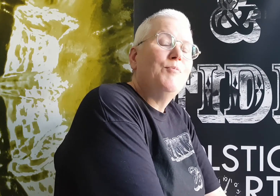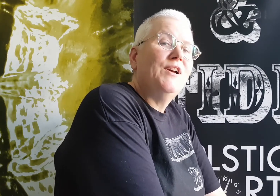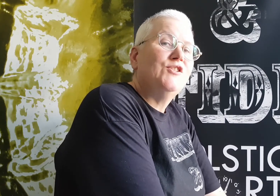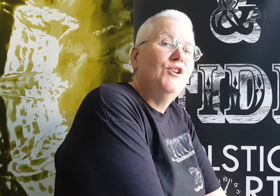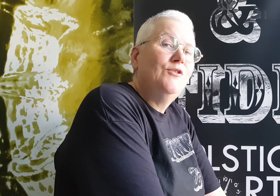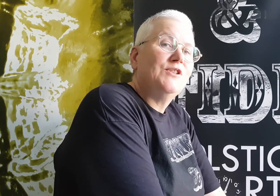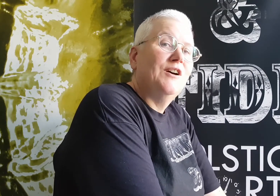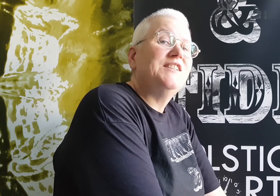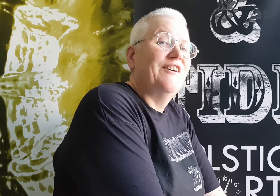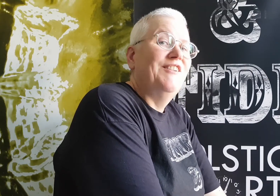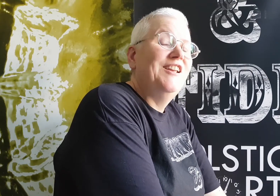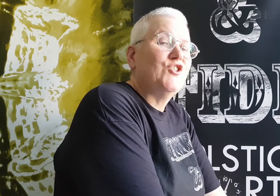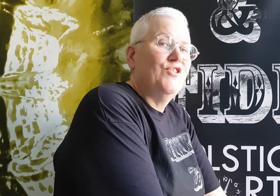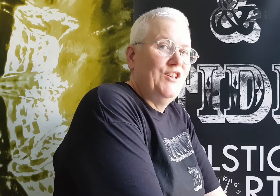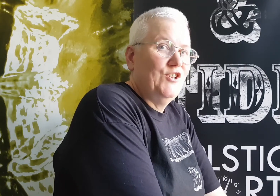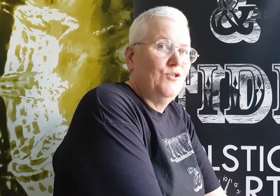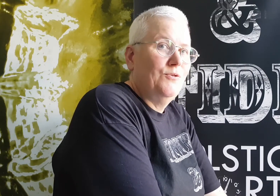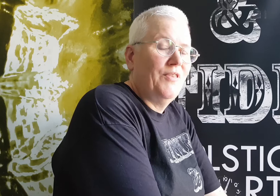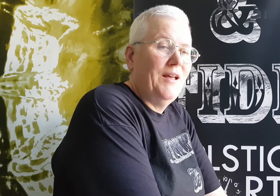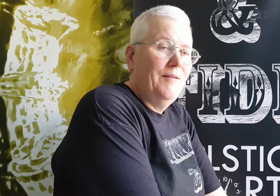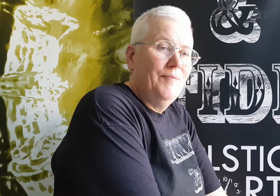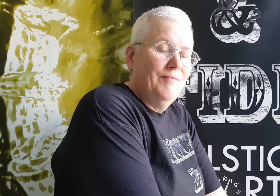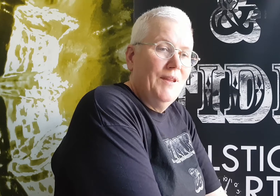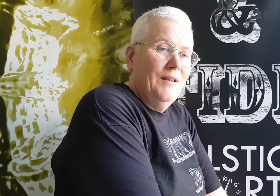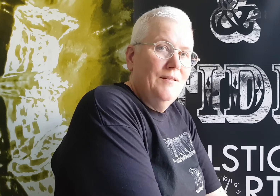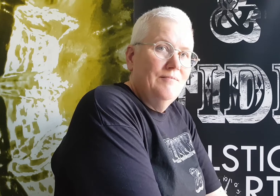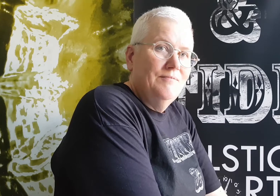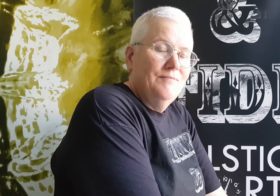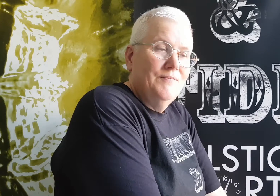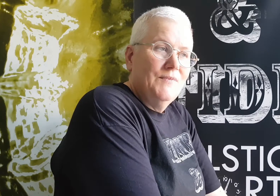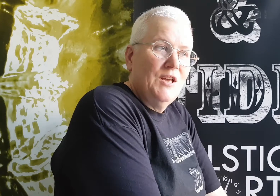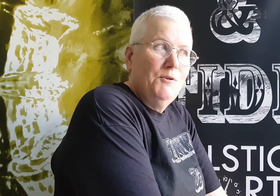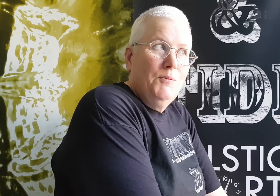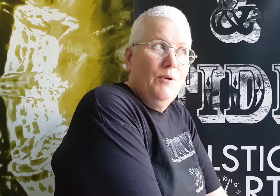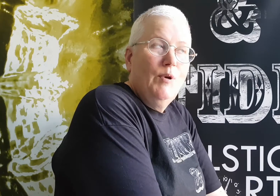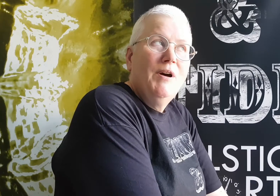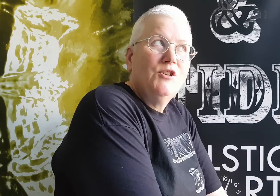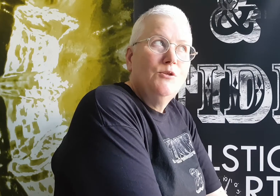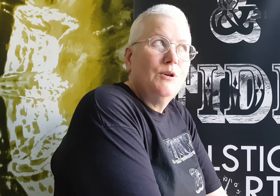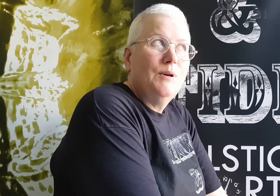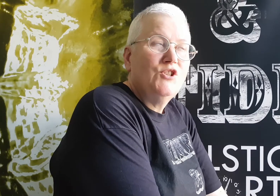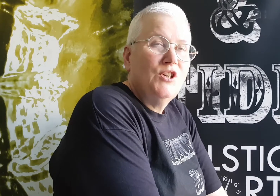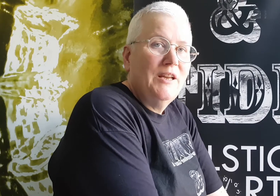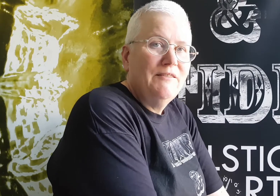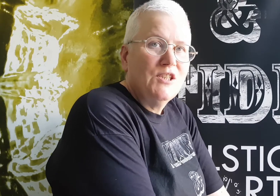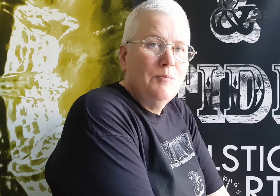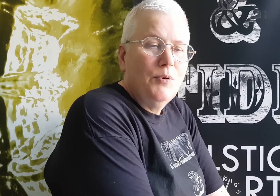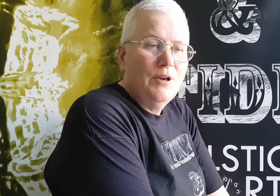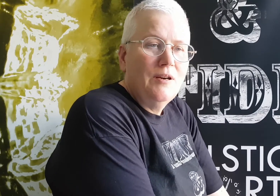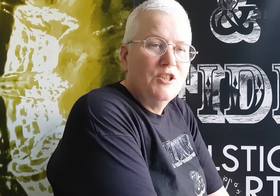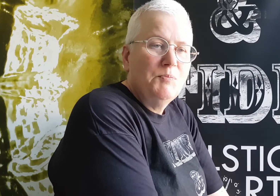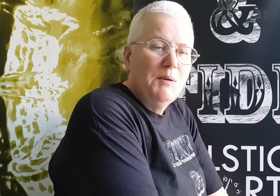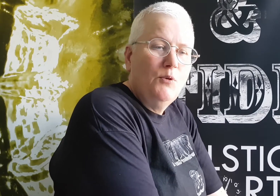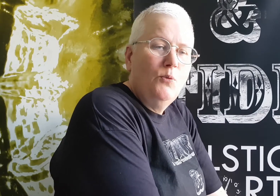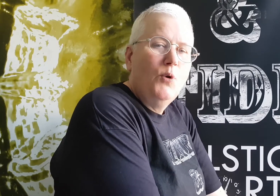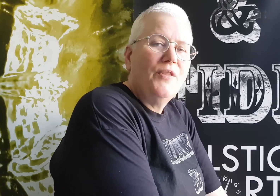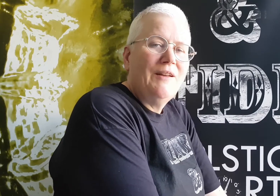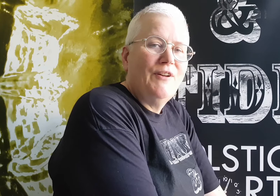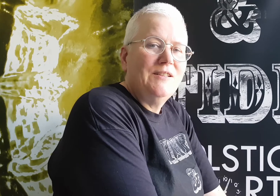press news, guys. I've literally just thought of that. So we might do a questionnaire at some point and ask people what they